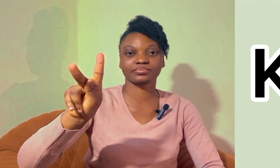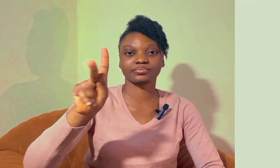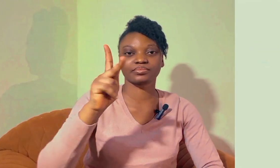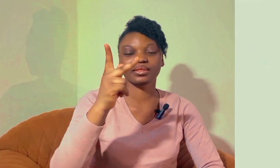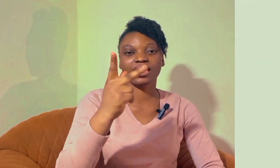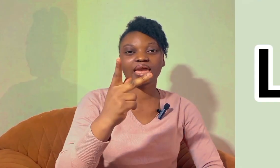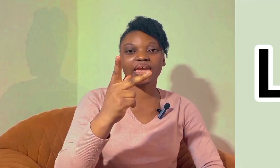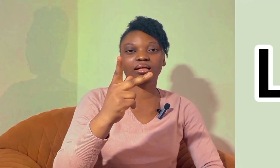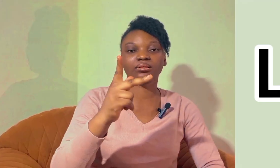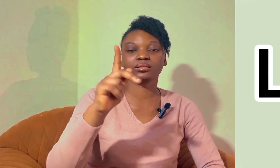L,